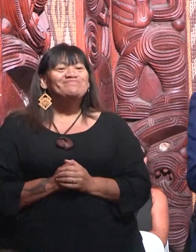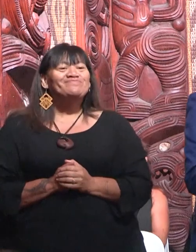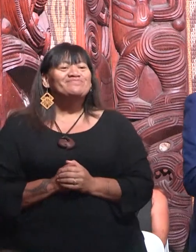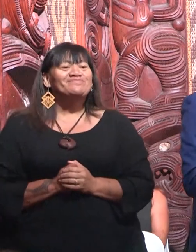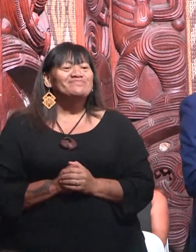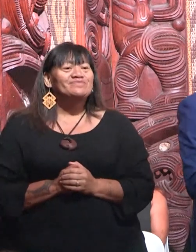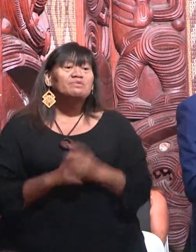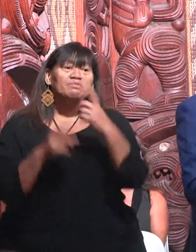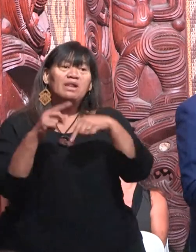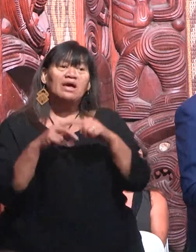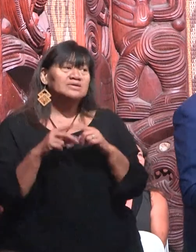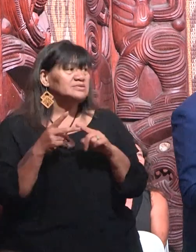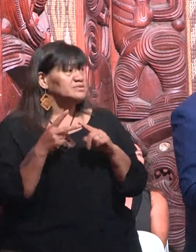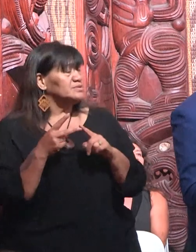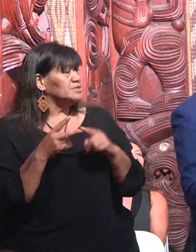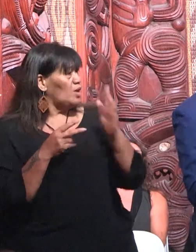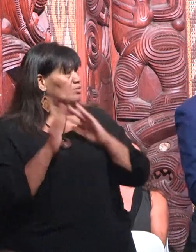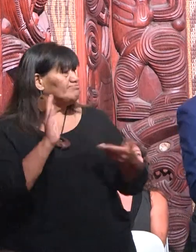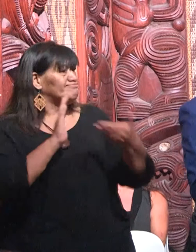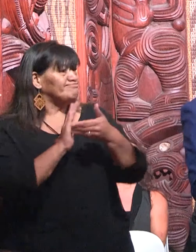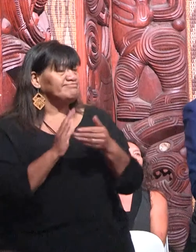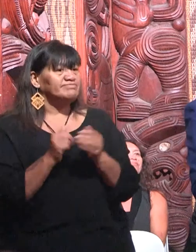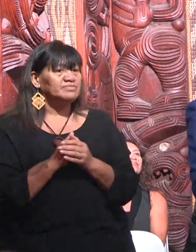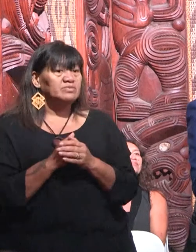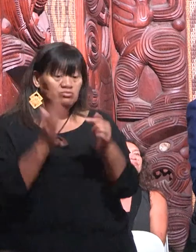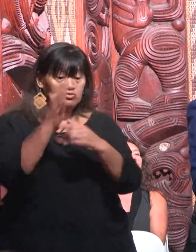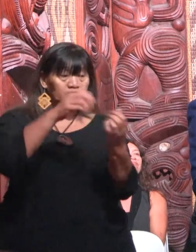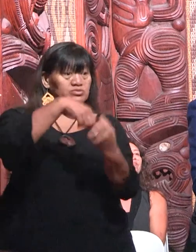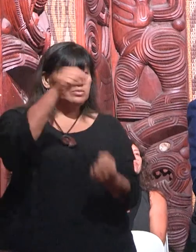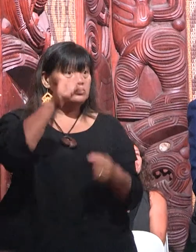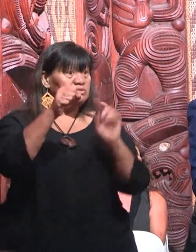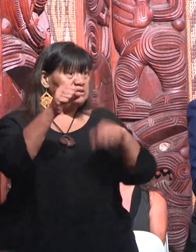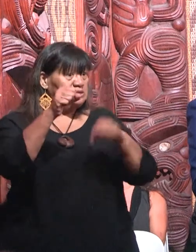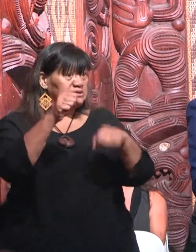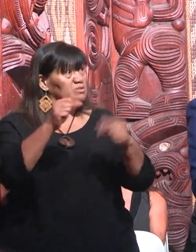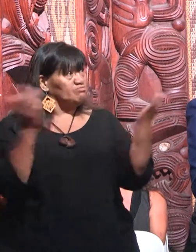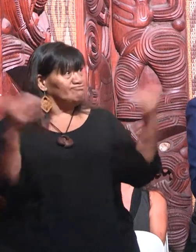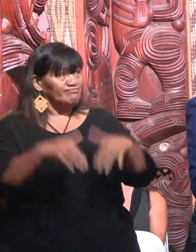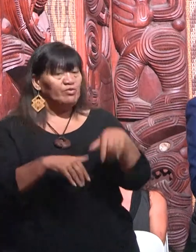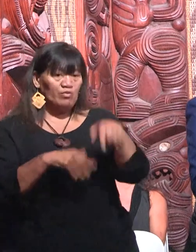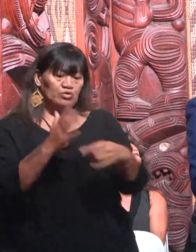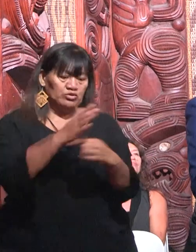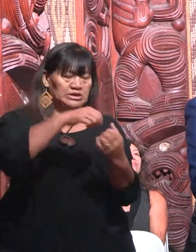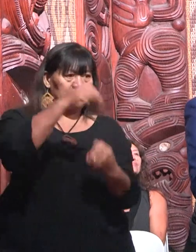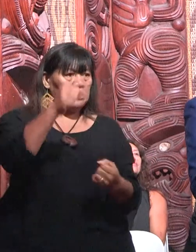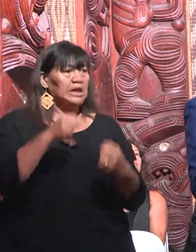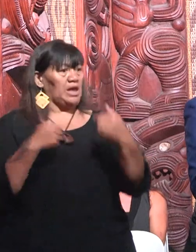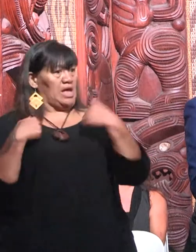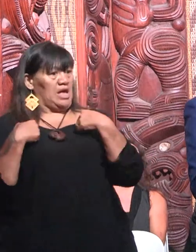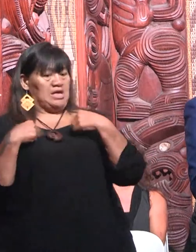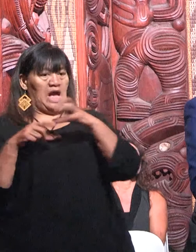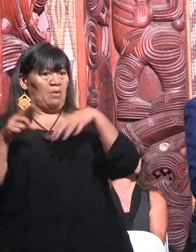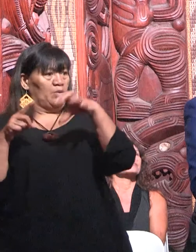I also want to emphasise that while Te Tiriti o Waitangi is what we're here for, the hapū of